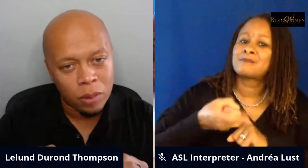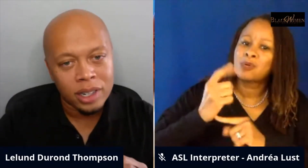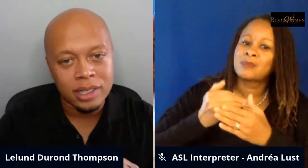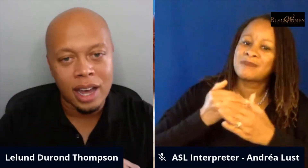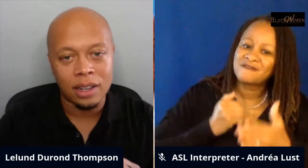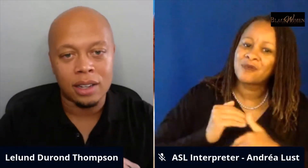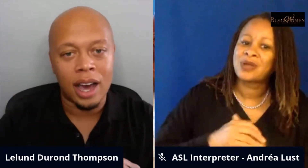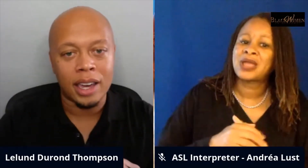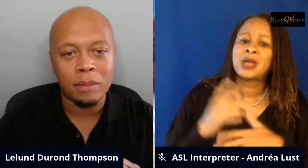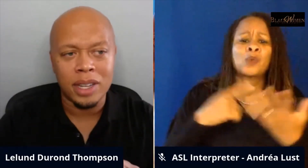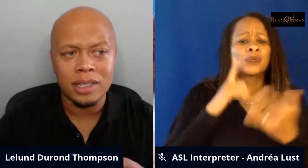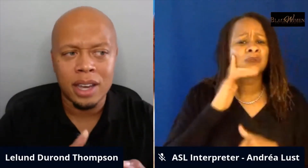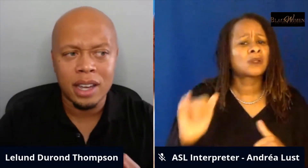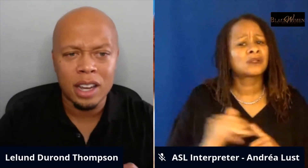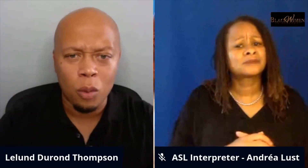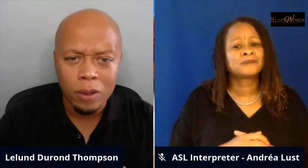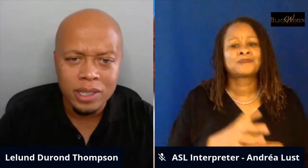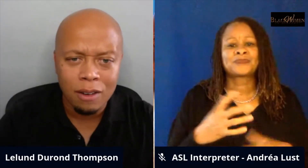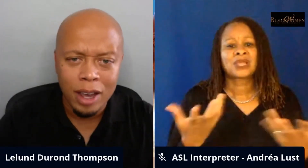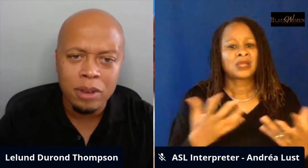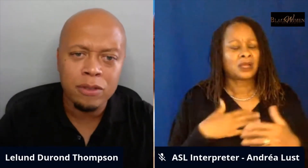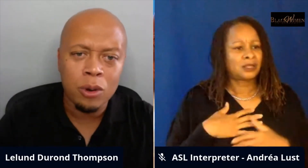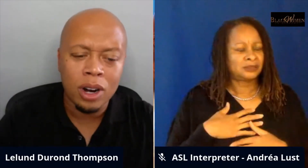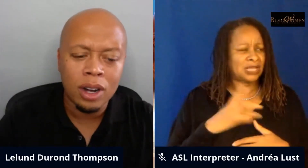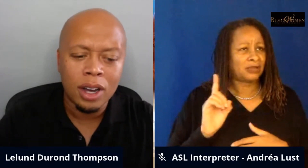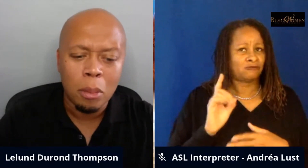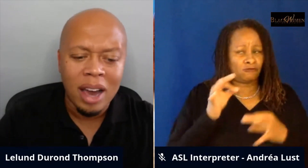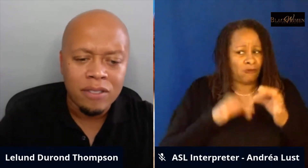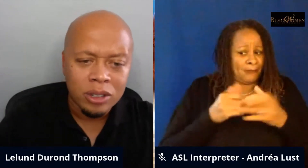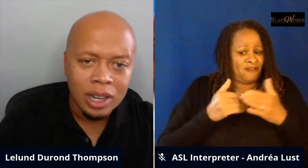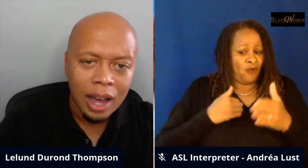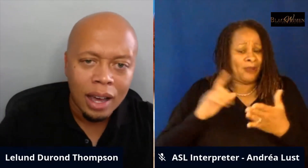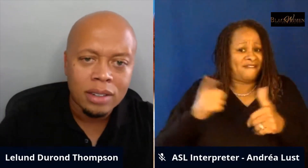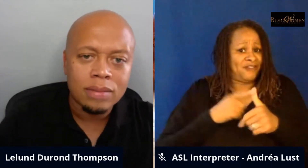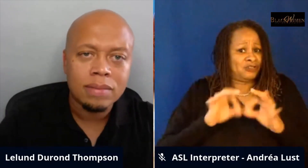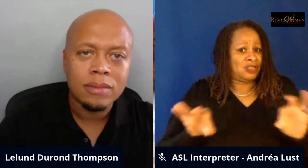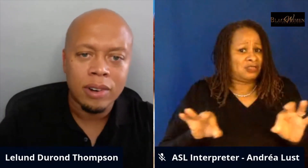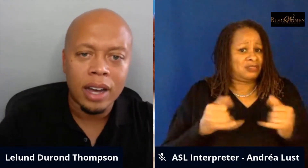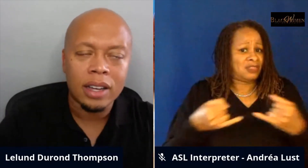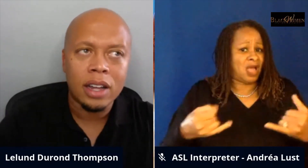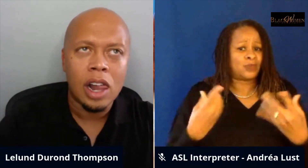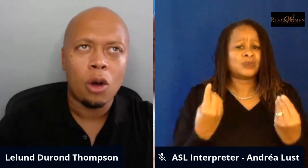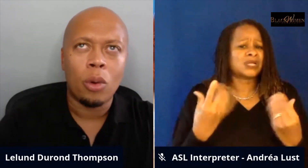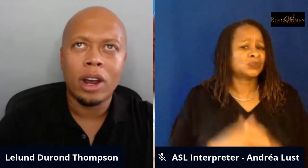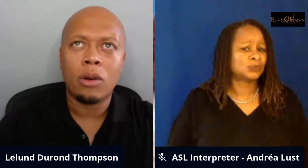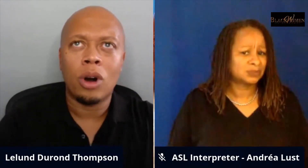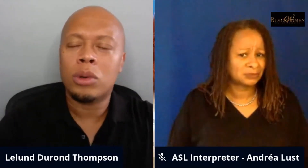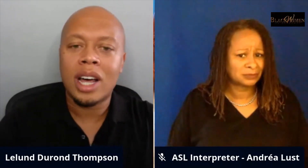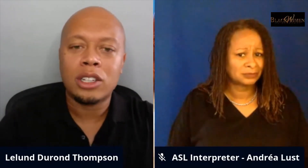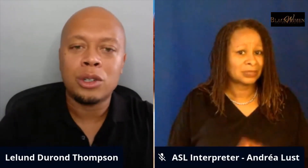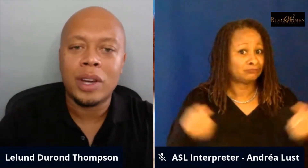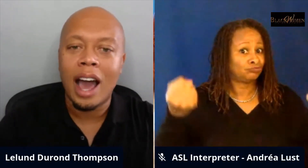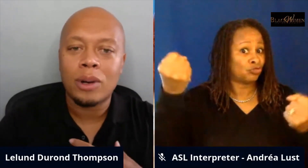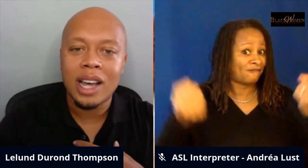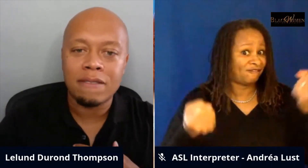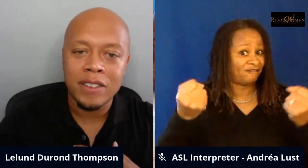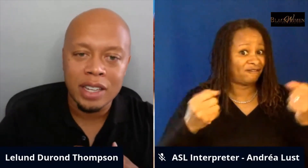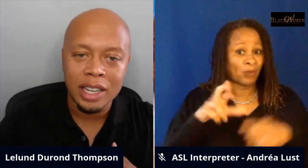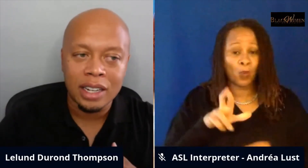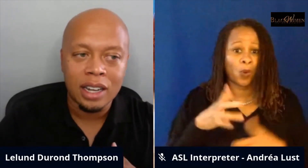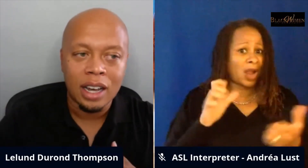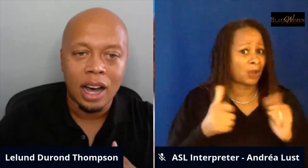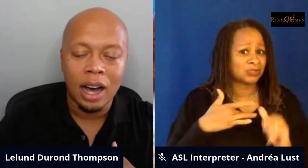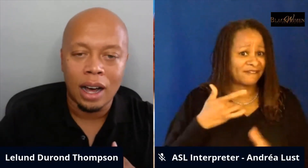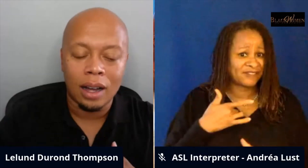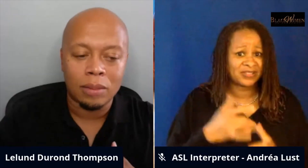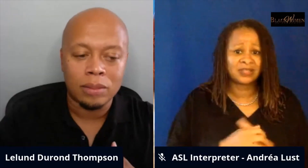before. And what does that look like? It means taking in, where was I right before my first line, right? What was I doing? How was I